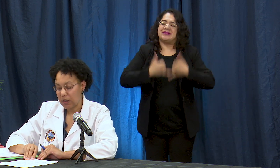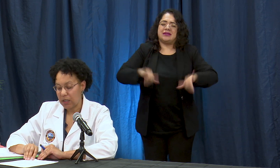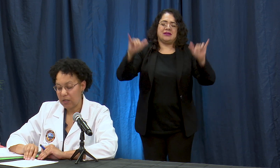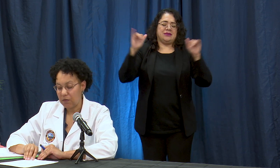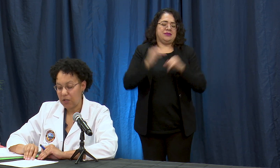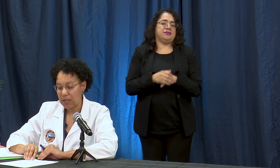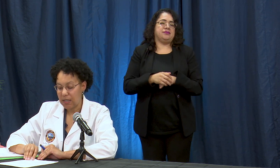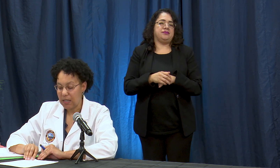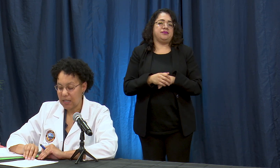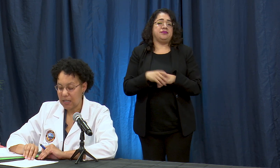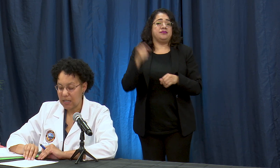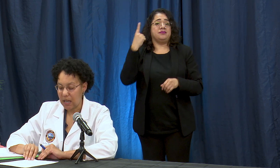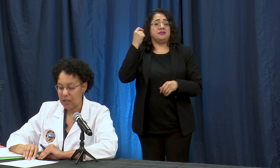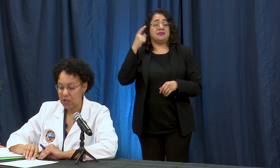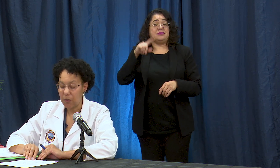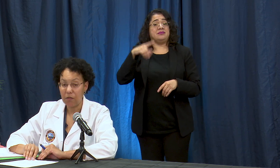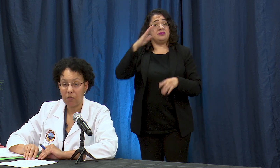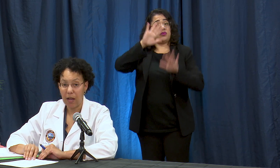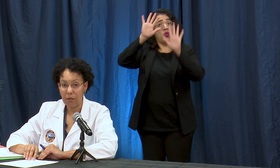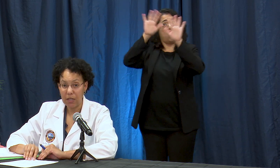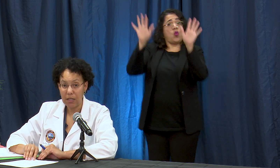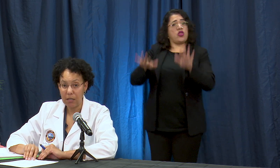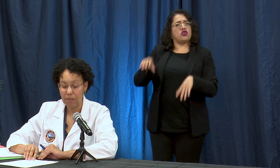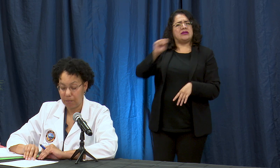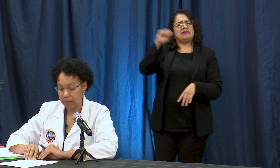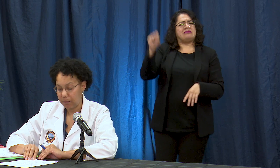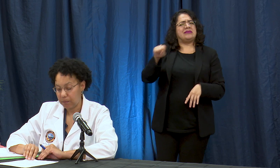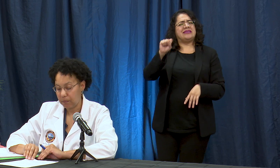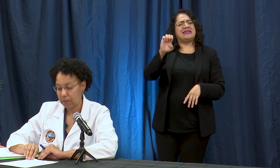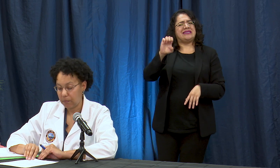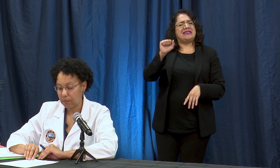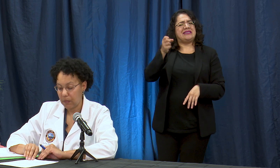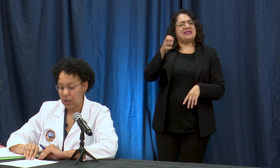factors relative to the seasons and the spread of a virus.